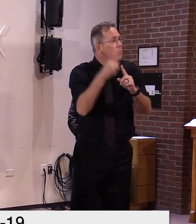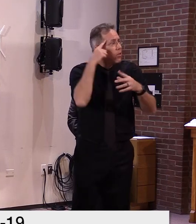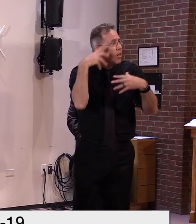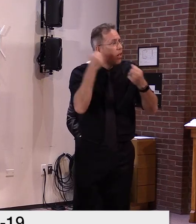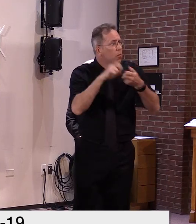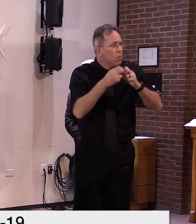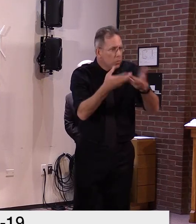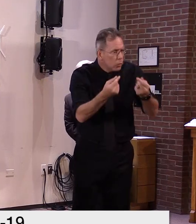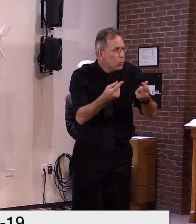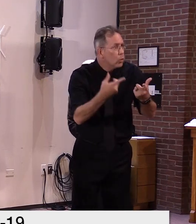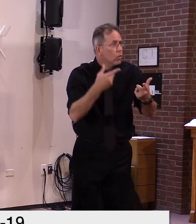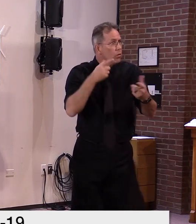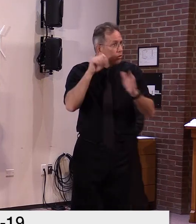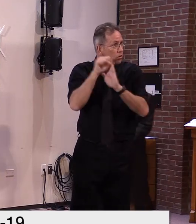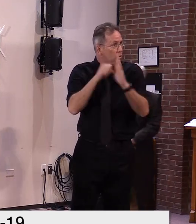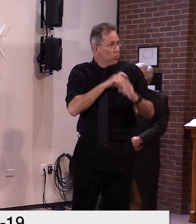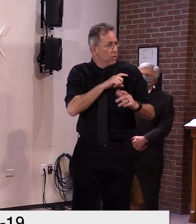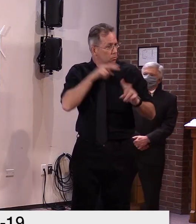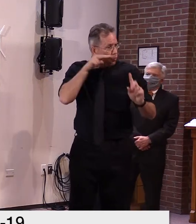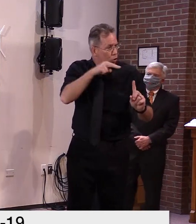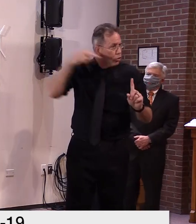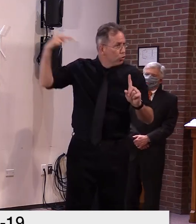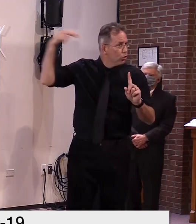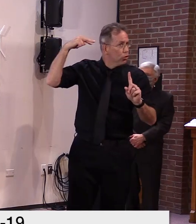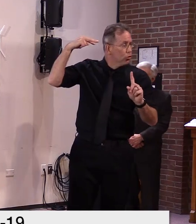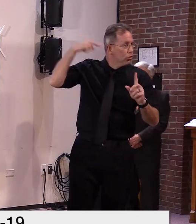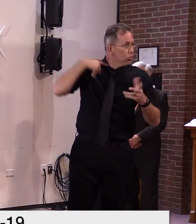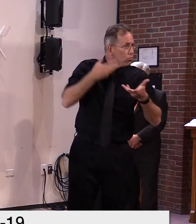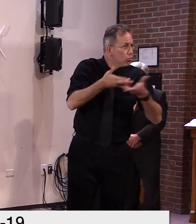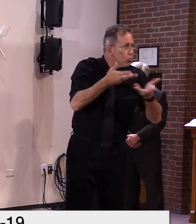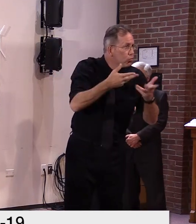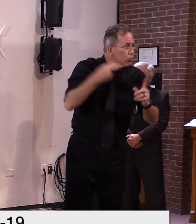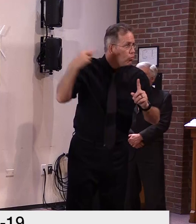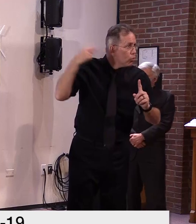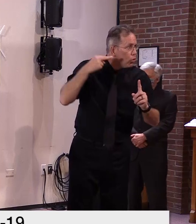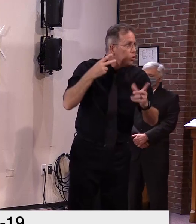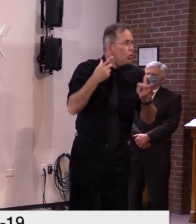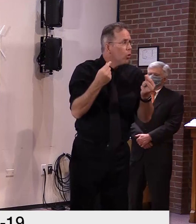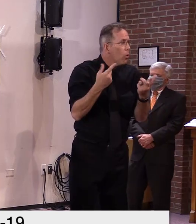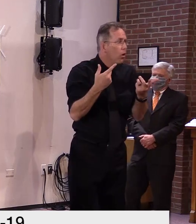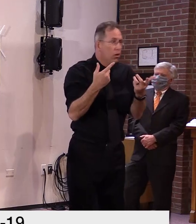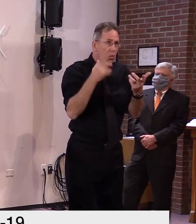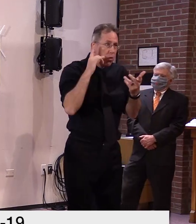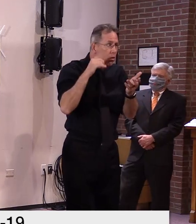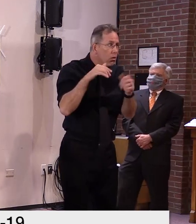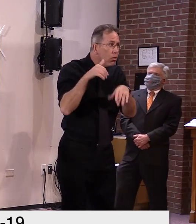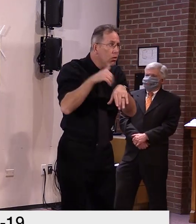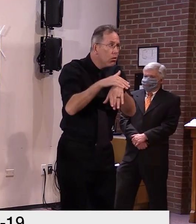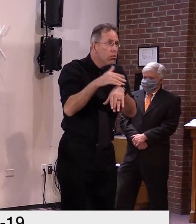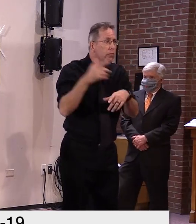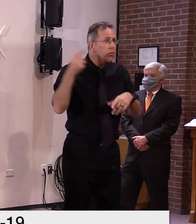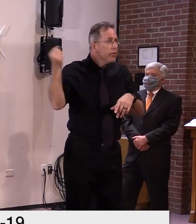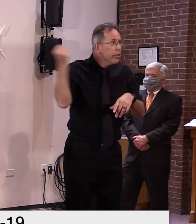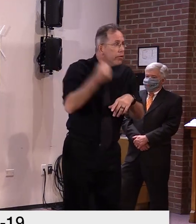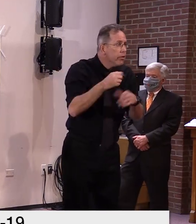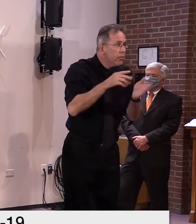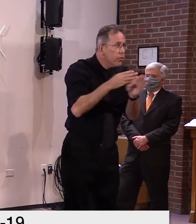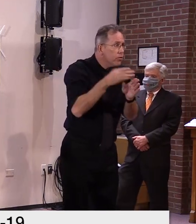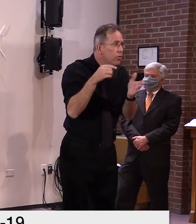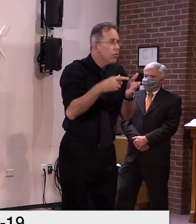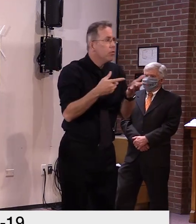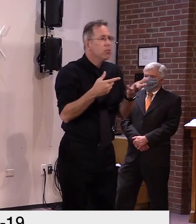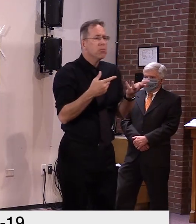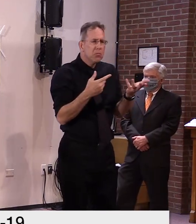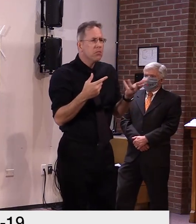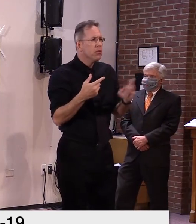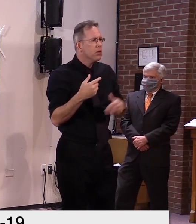to monitor the situation. We had a great experience in the pilot project. That's why we wanted to move forward